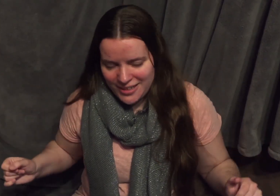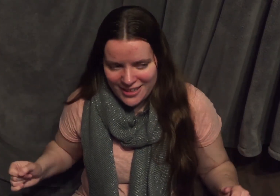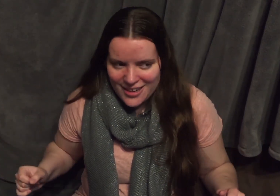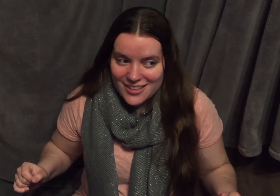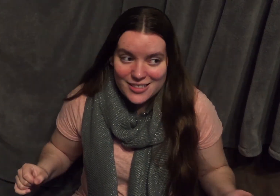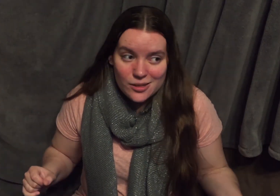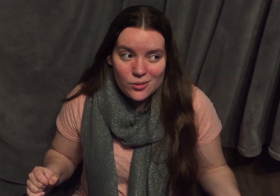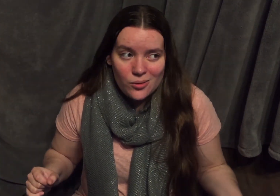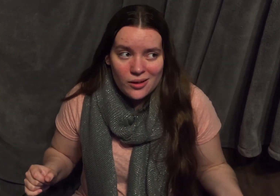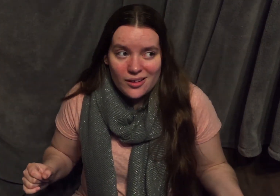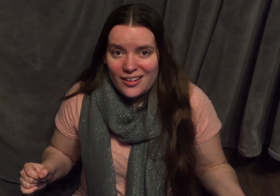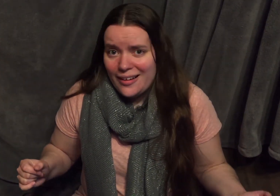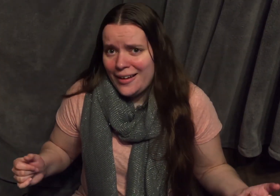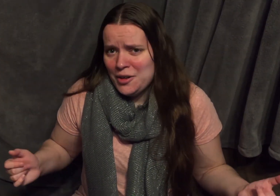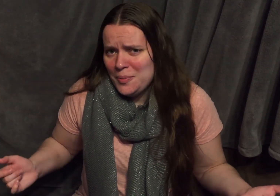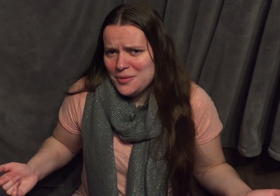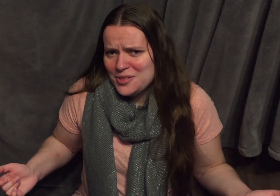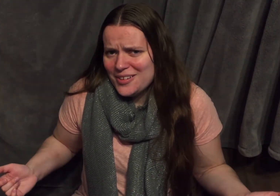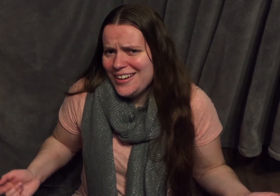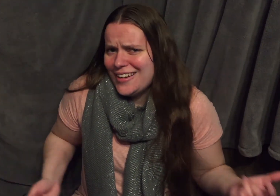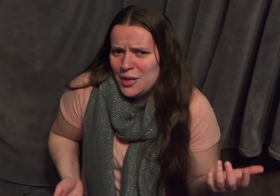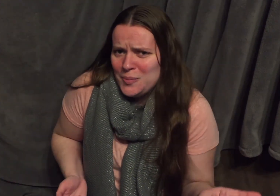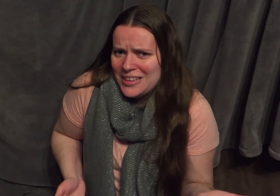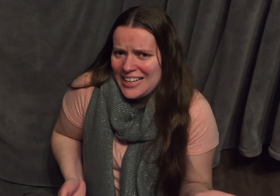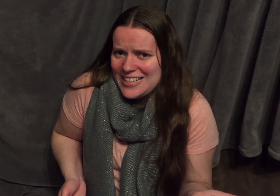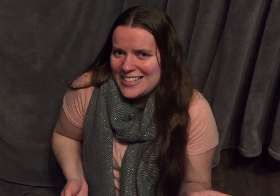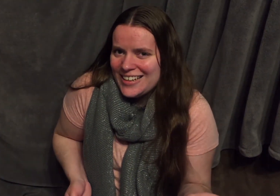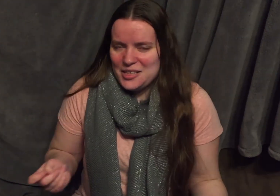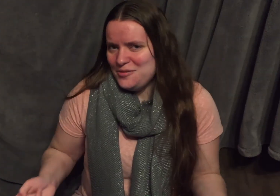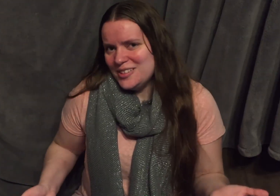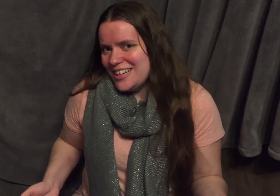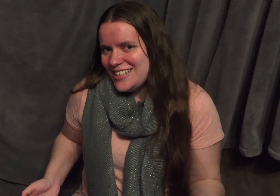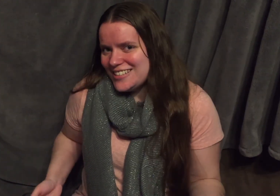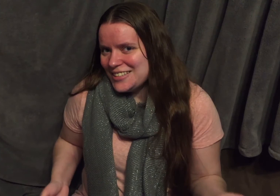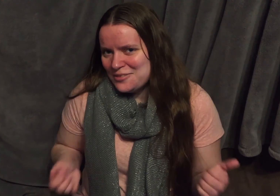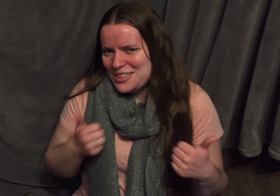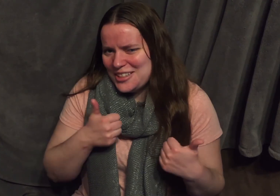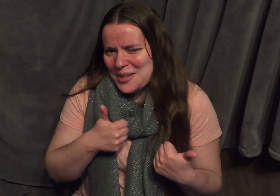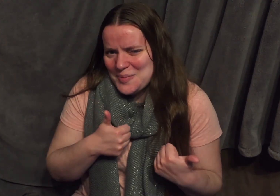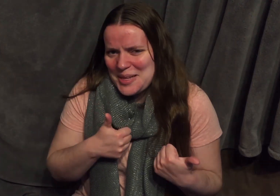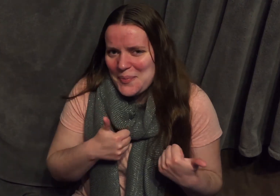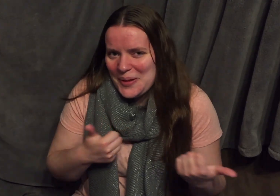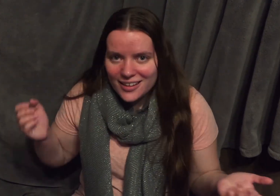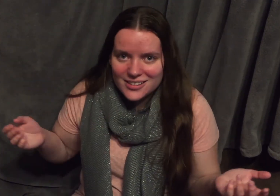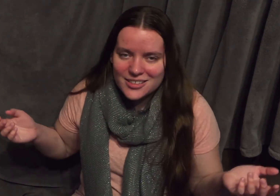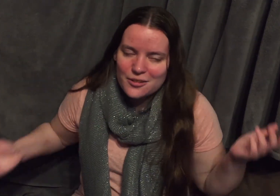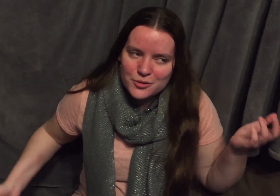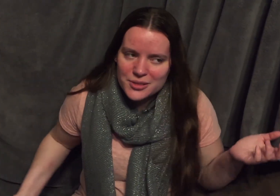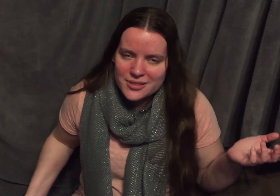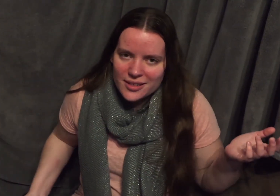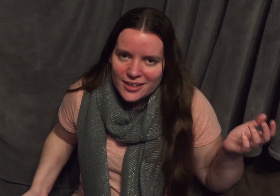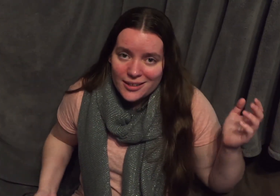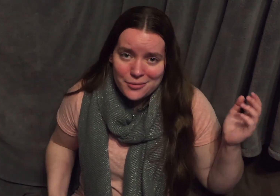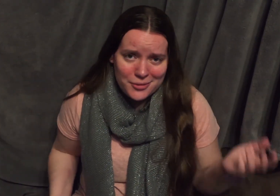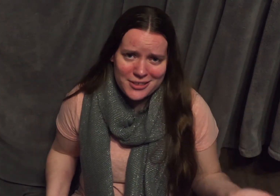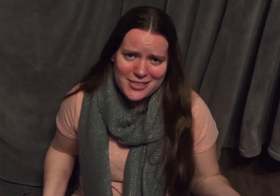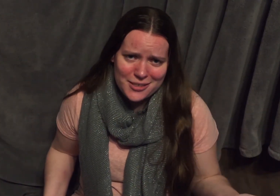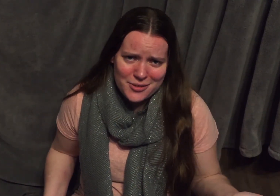funny. So I hope it was funny. I hope you liked it. If you liked it, give it a thumbs up. And of course, if you want to continue